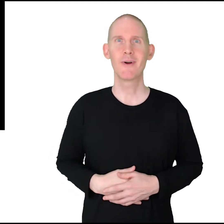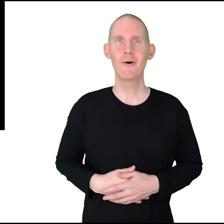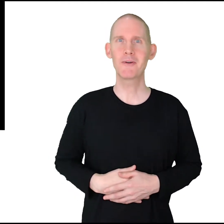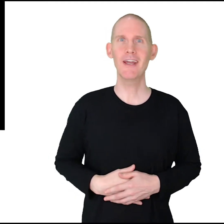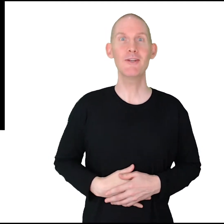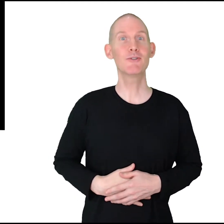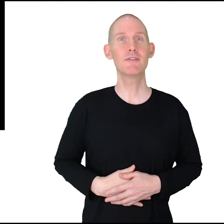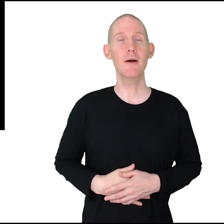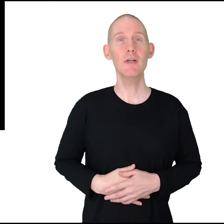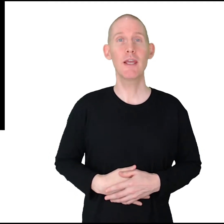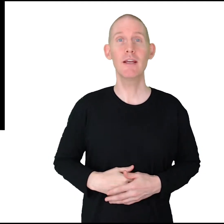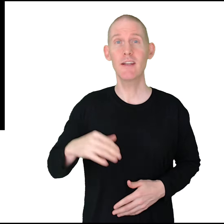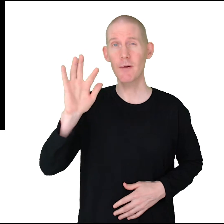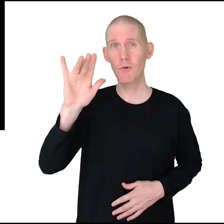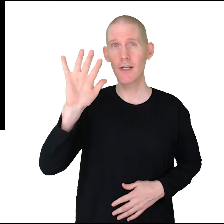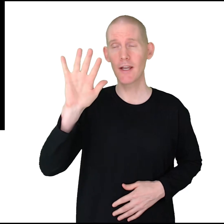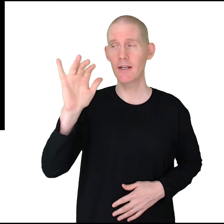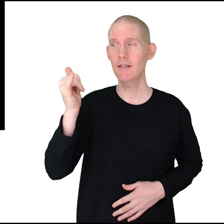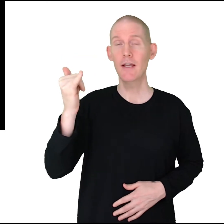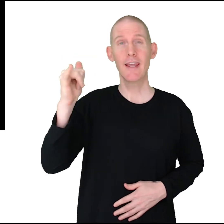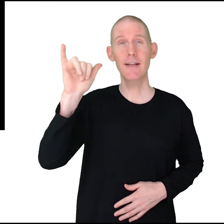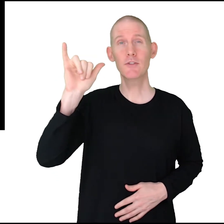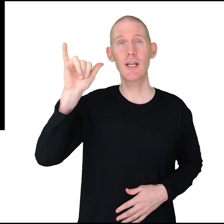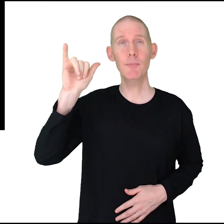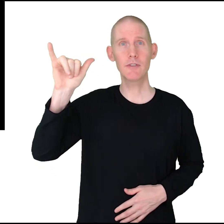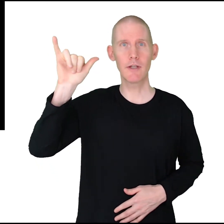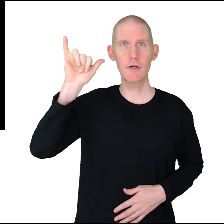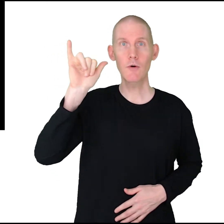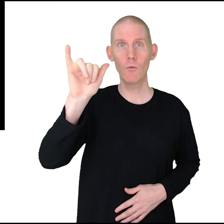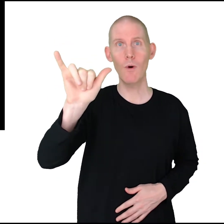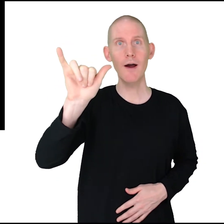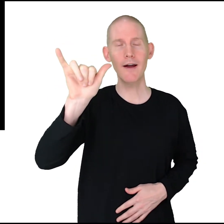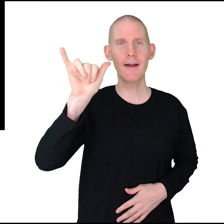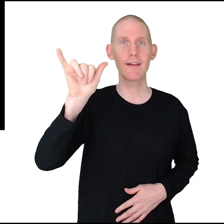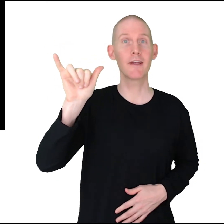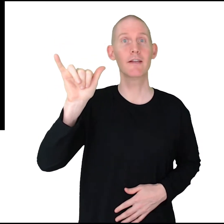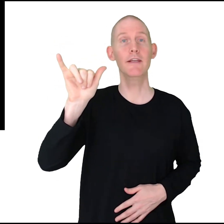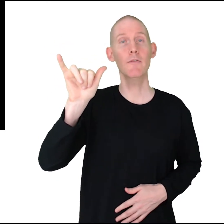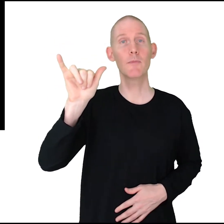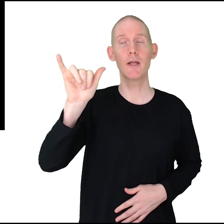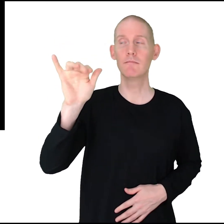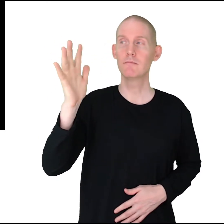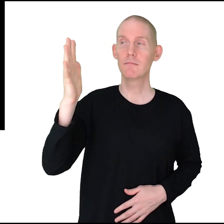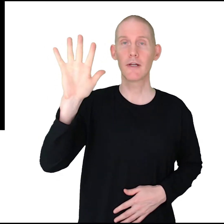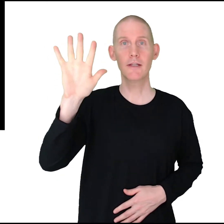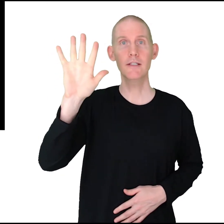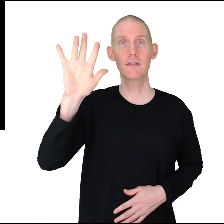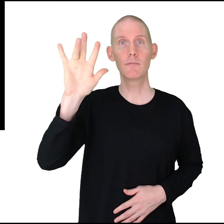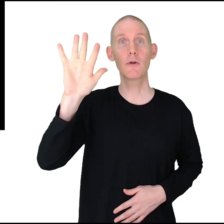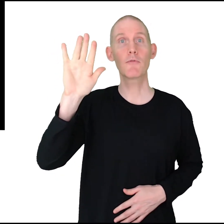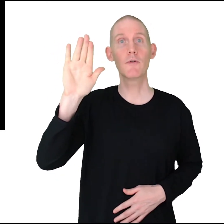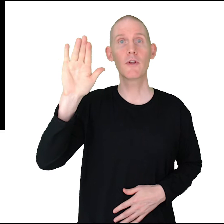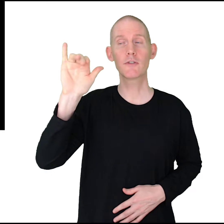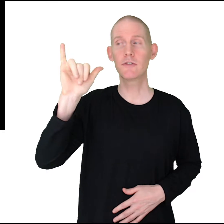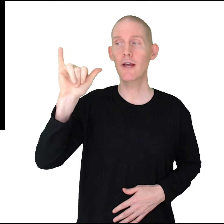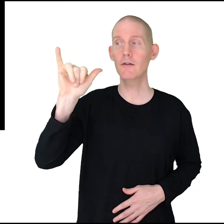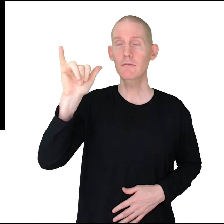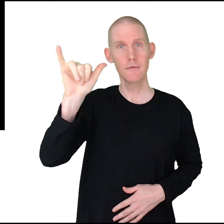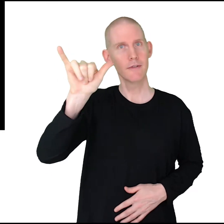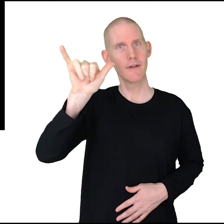Okay, use your dominant hand. I'm right-handed. Hand shape is a letter Y, like in the alphabet. Like this, middle 3 fingers down. There we go.